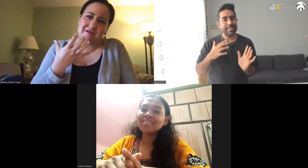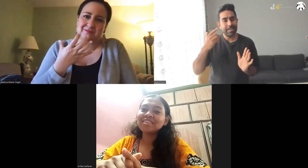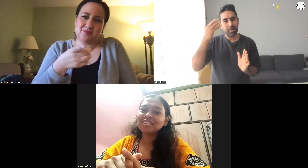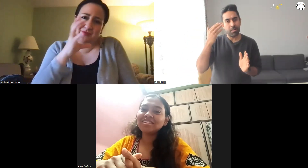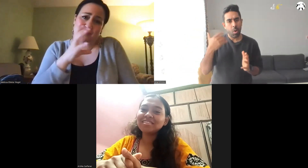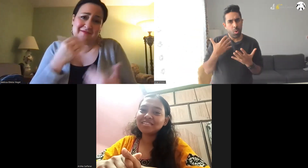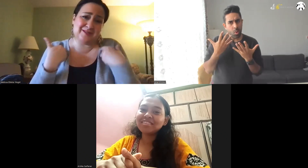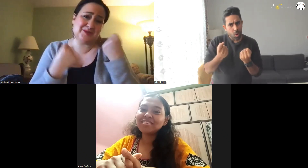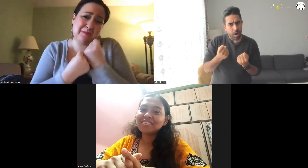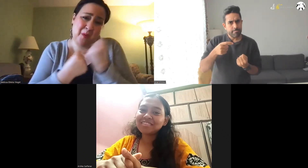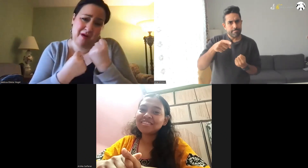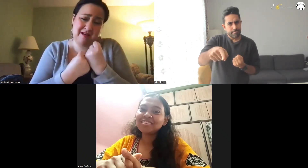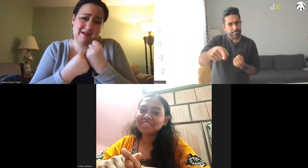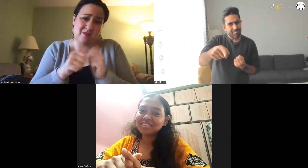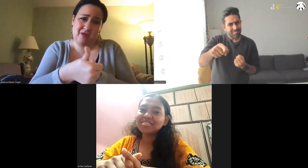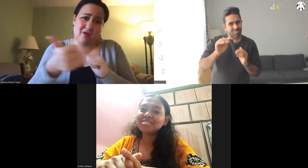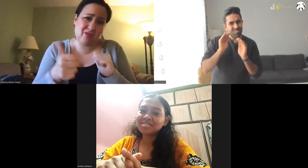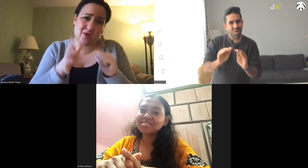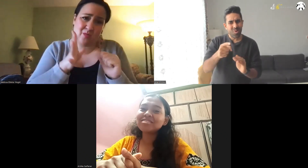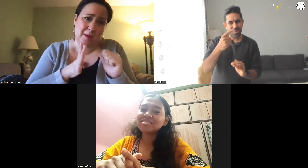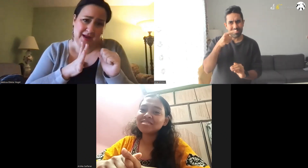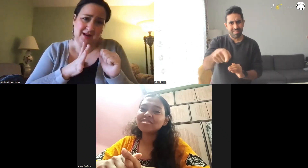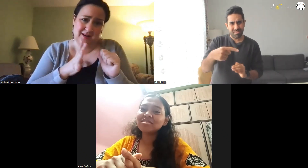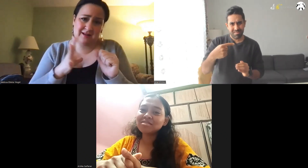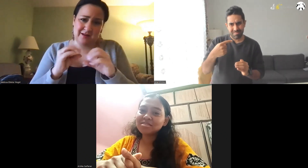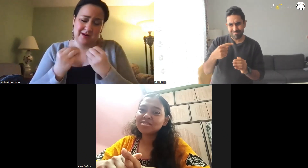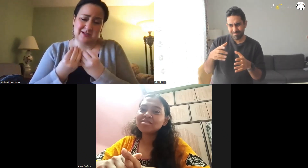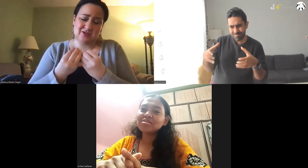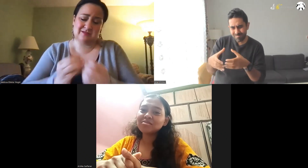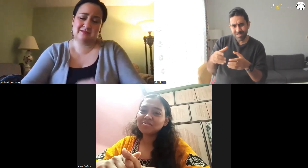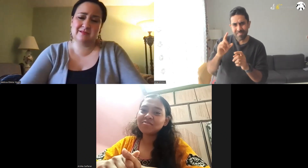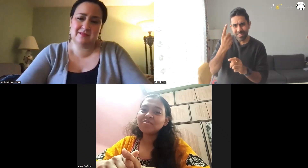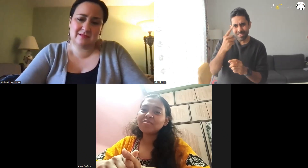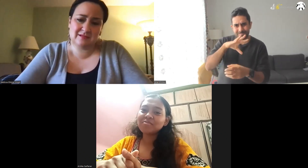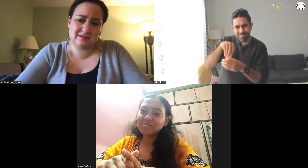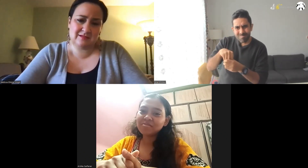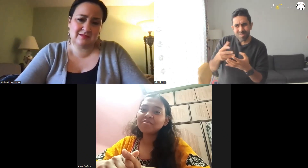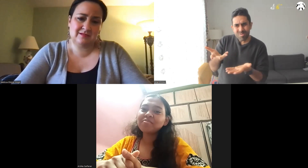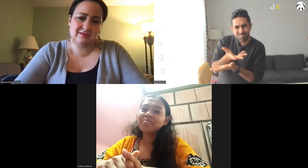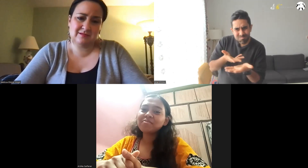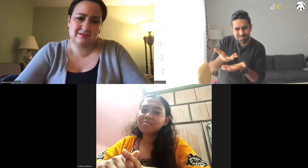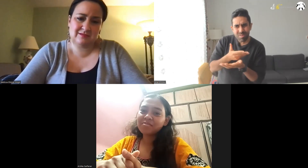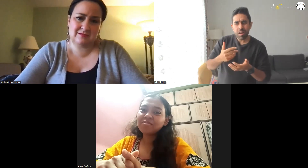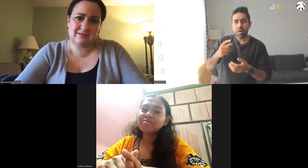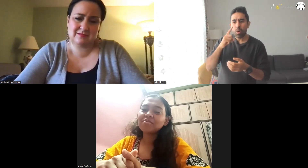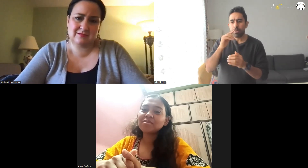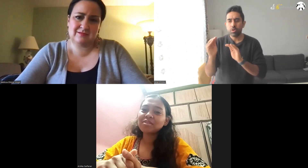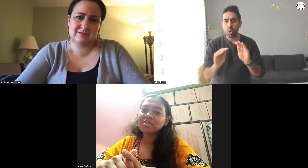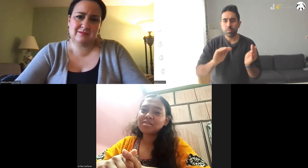some, your family must be thinking something else. So just ask